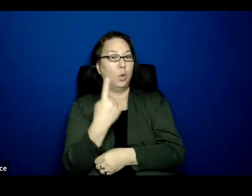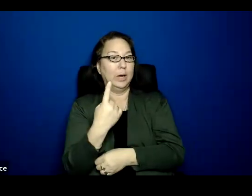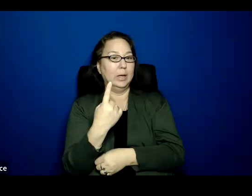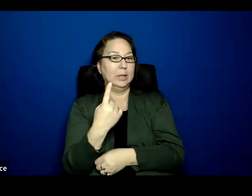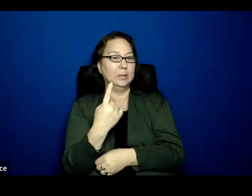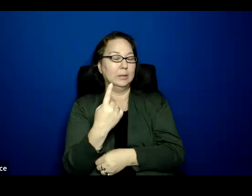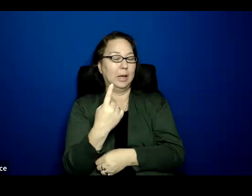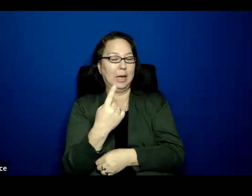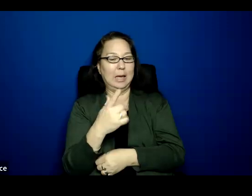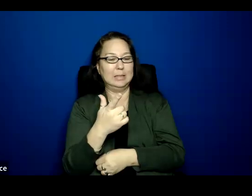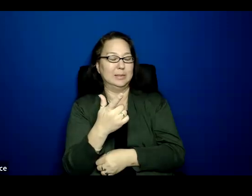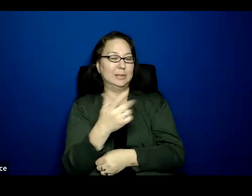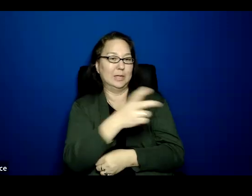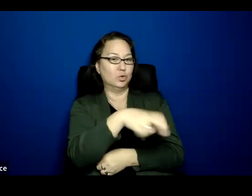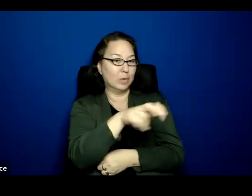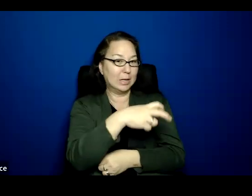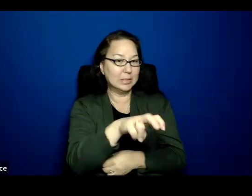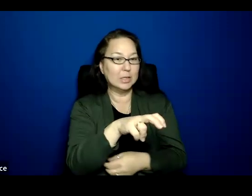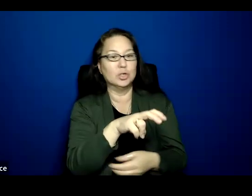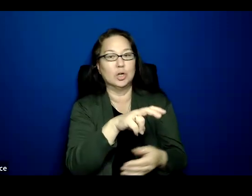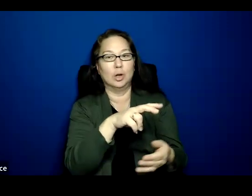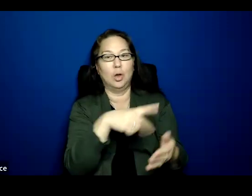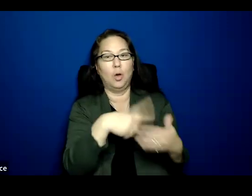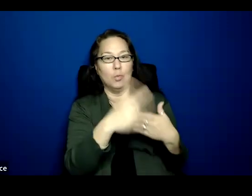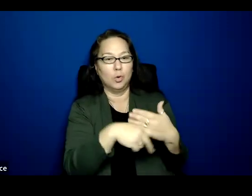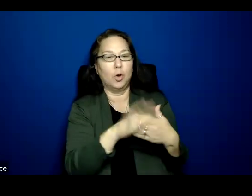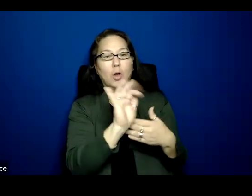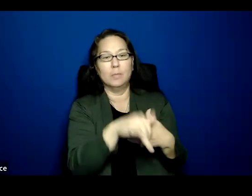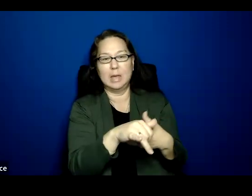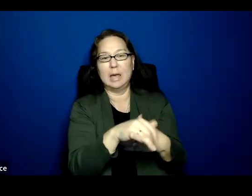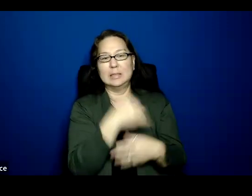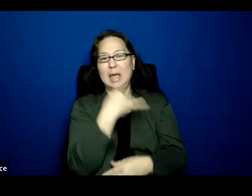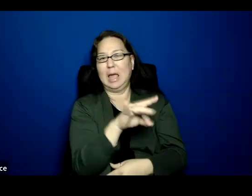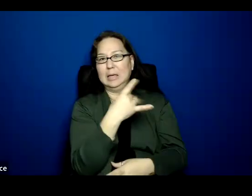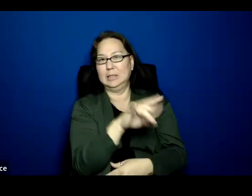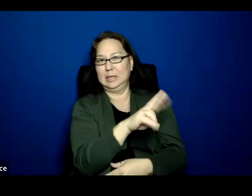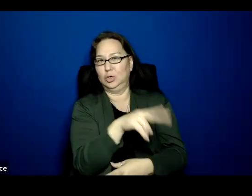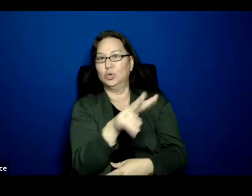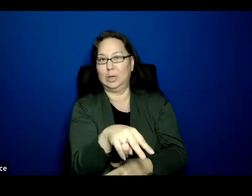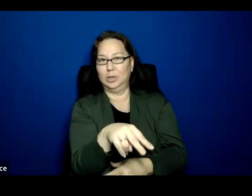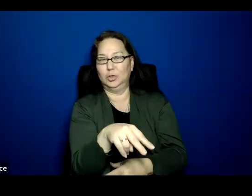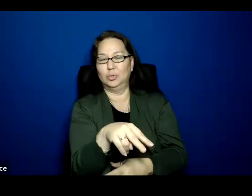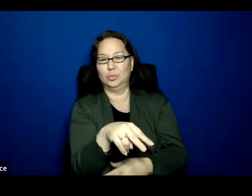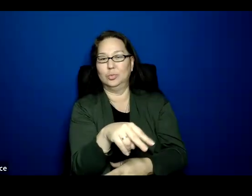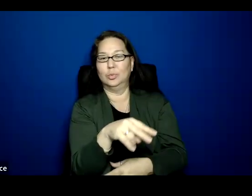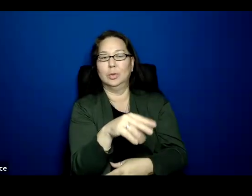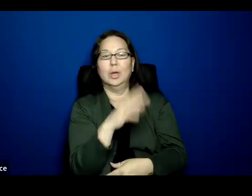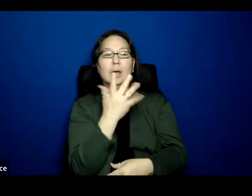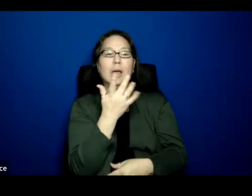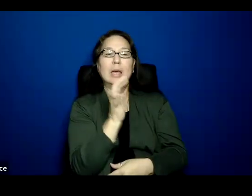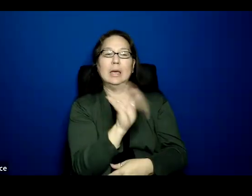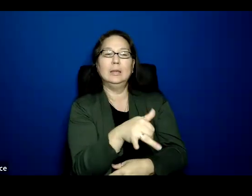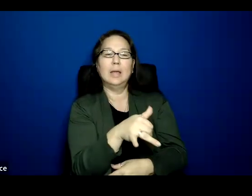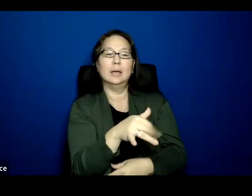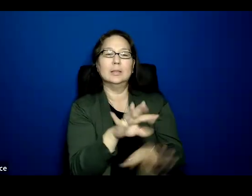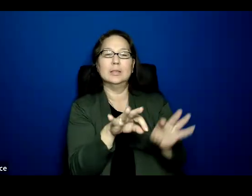to 22-year-old. And so we'll really be working closely with the families around different options there. There are plenty of programs